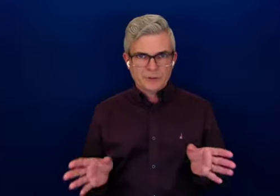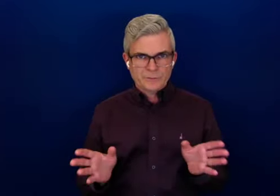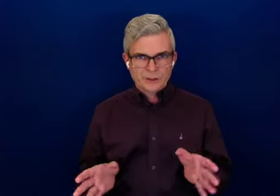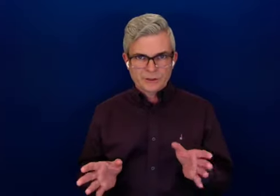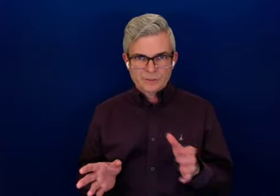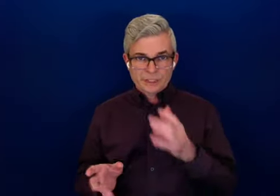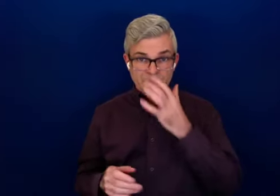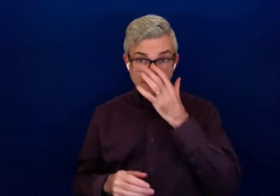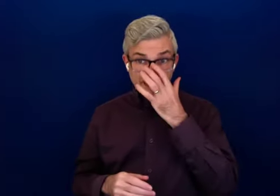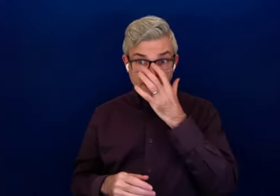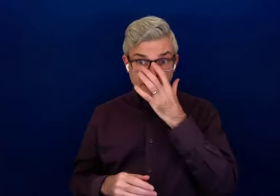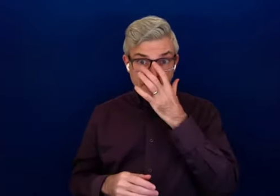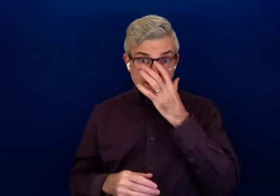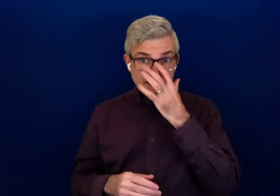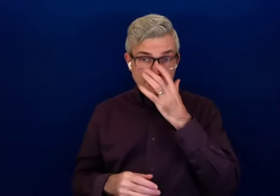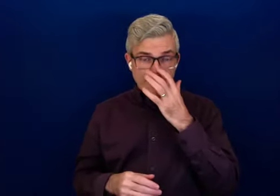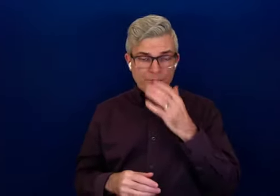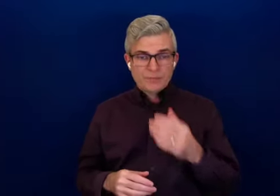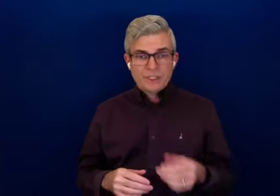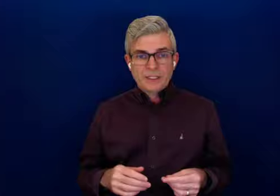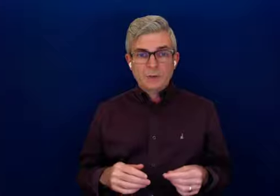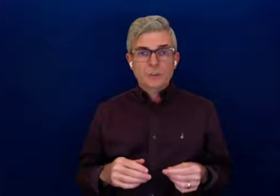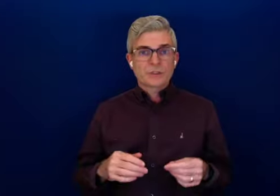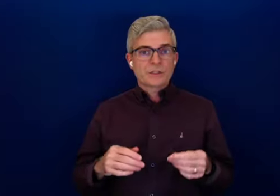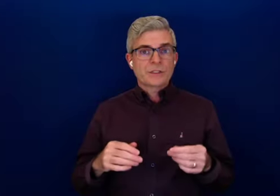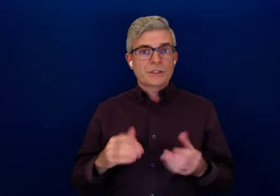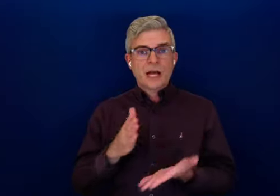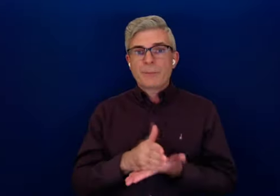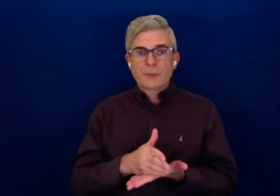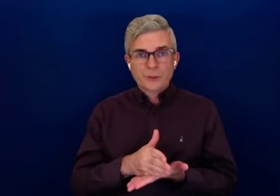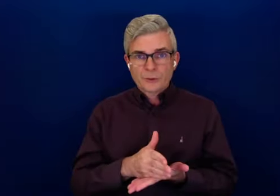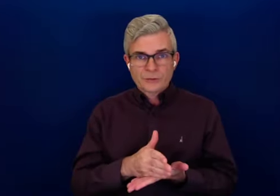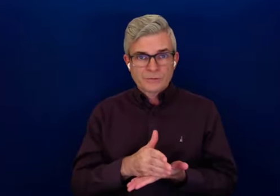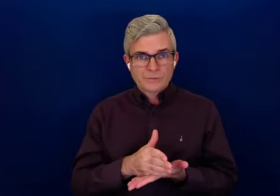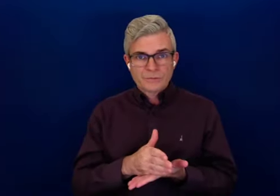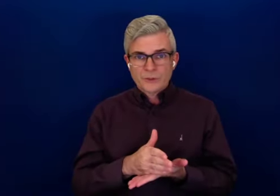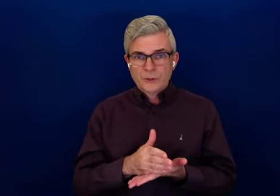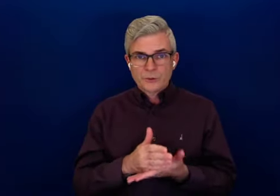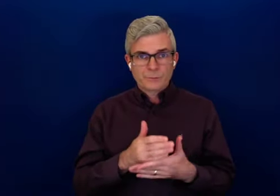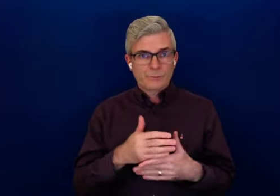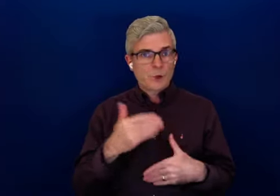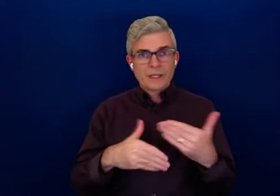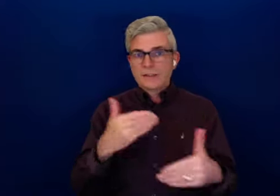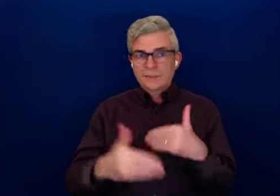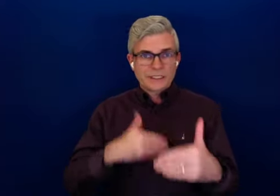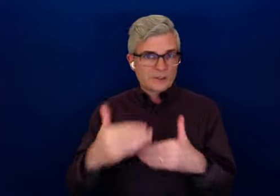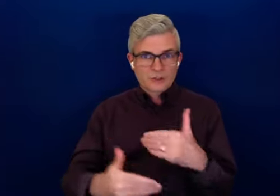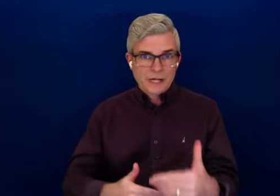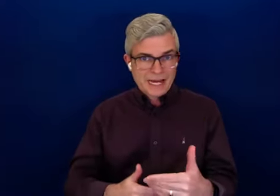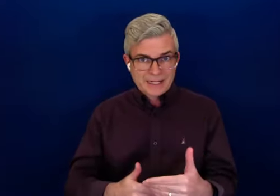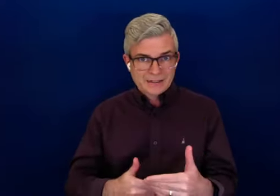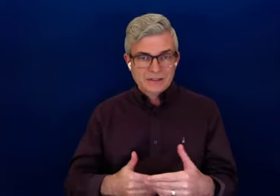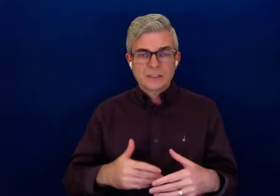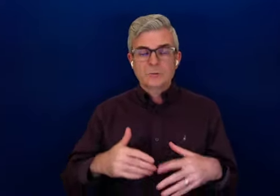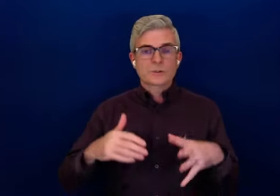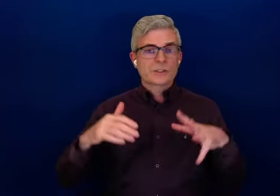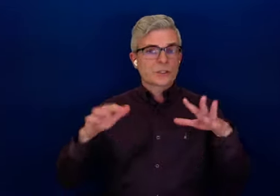to fingerspell. It will stop your momentum in its tracks. It will